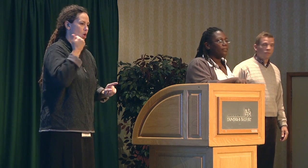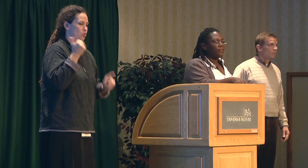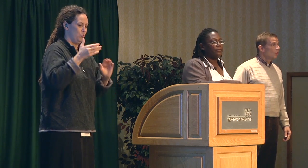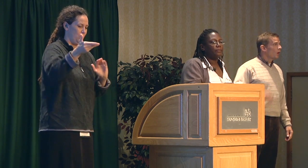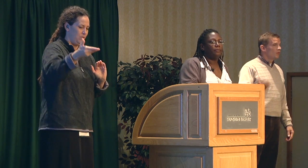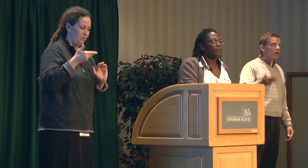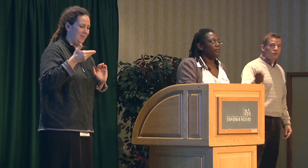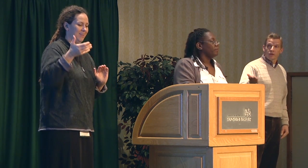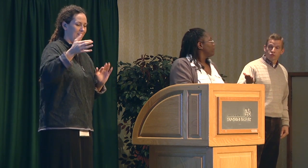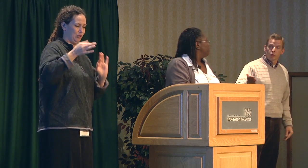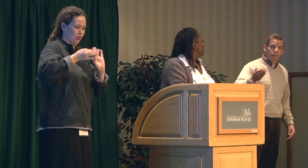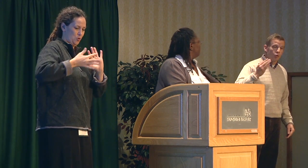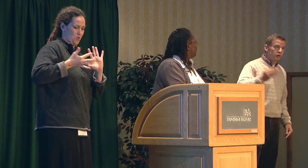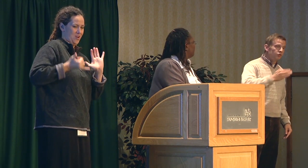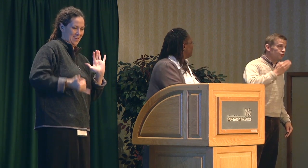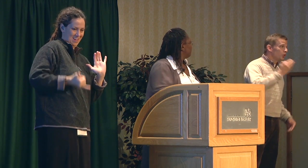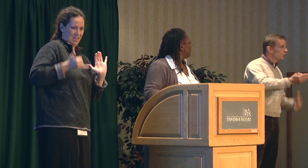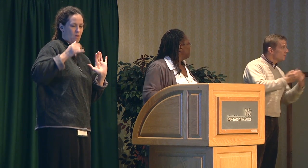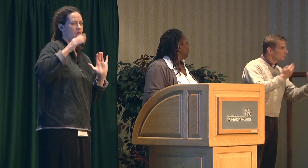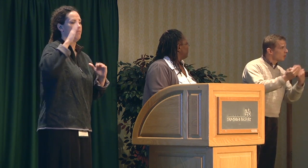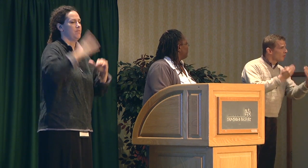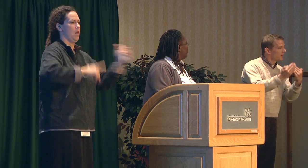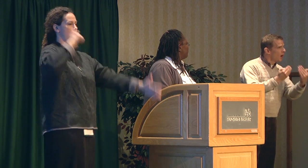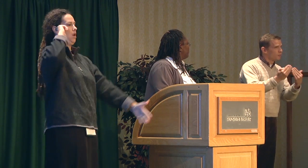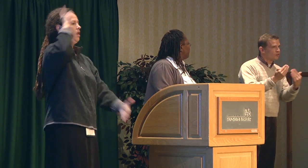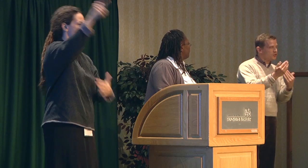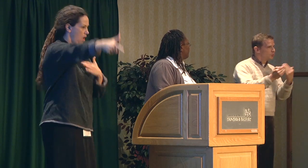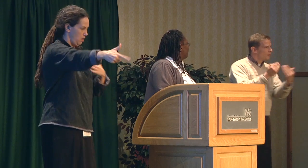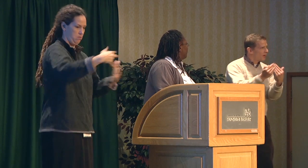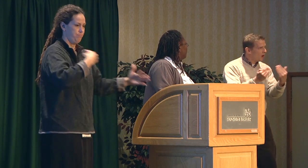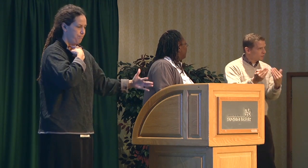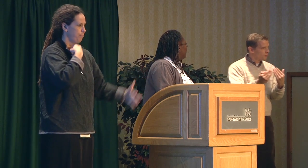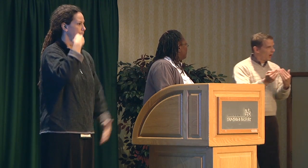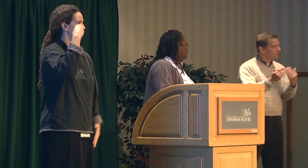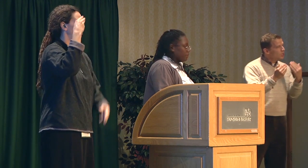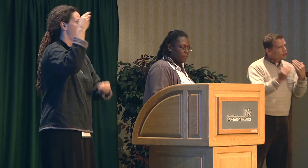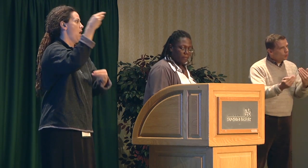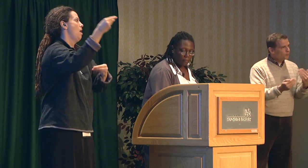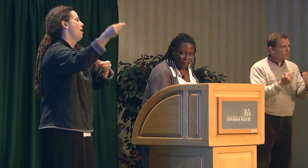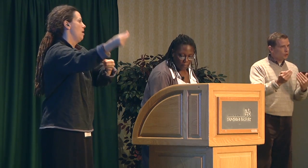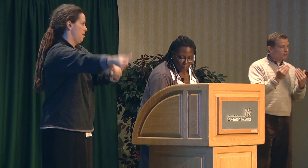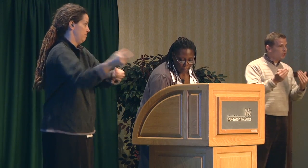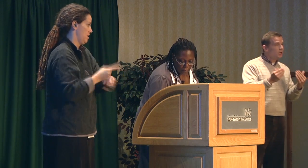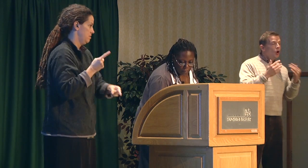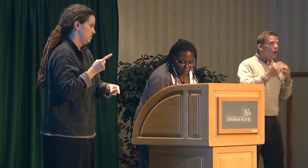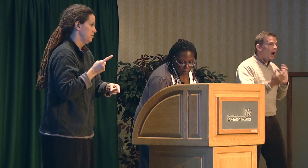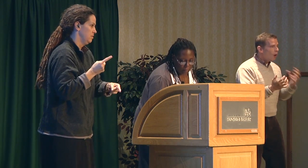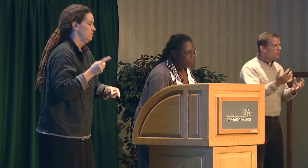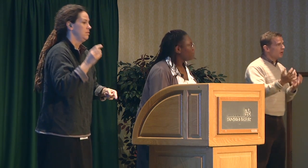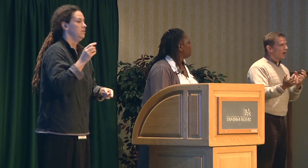right? Right, and the other thing that's really important is when you're in that middle of that conversation with that office staff, you want to be able to